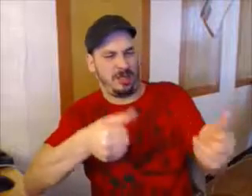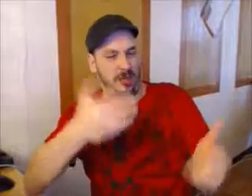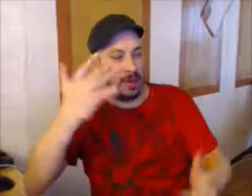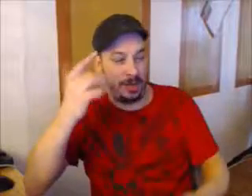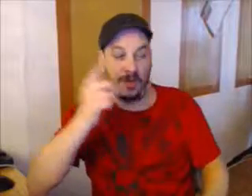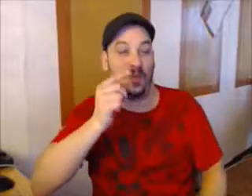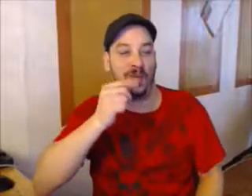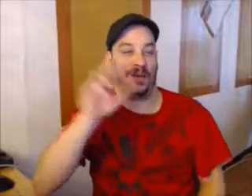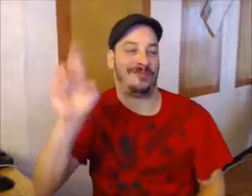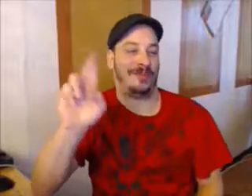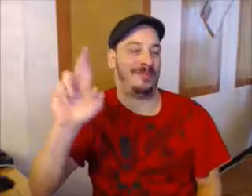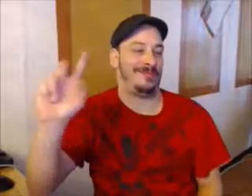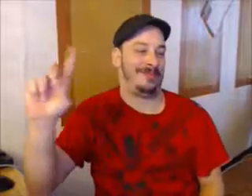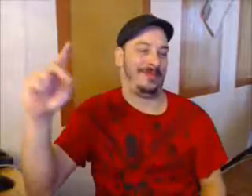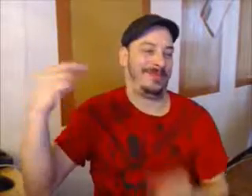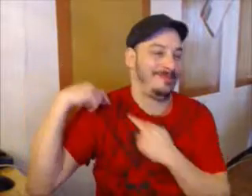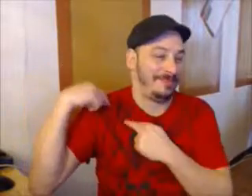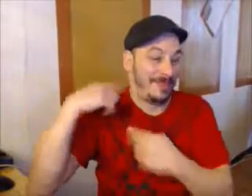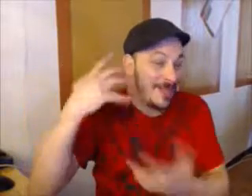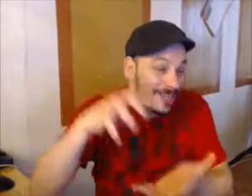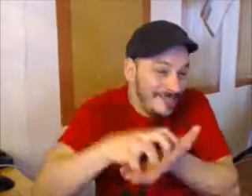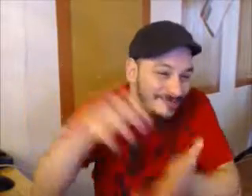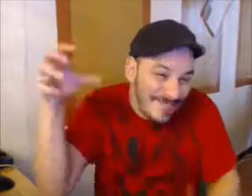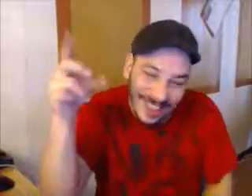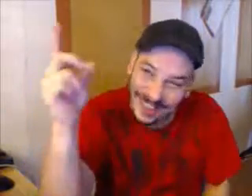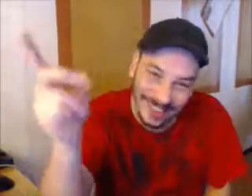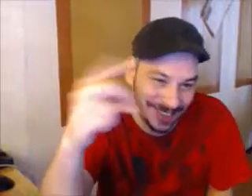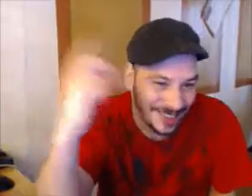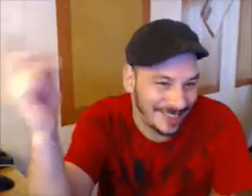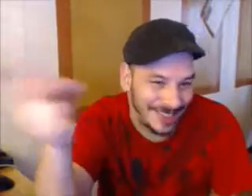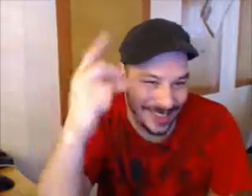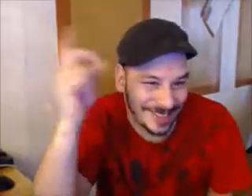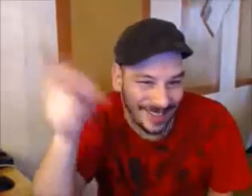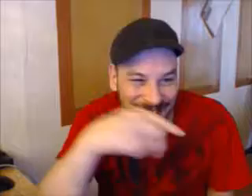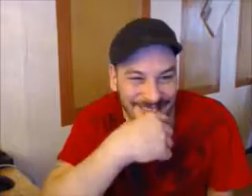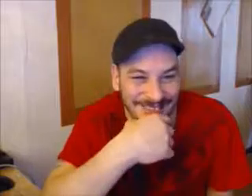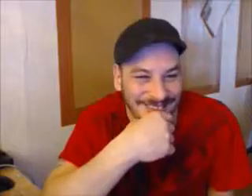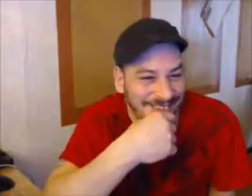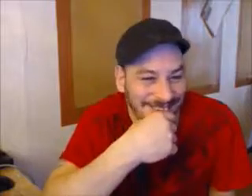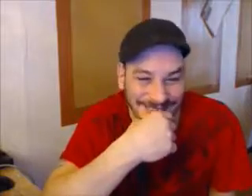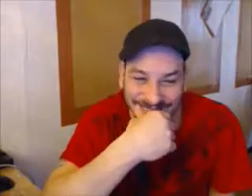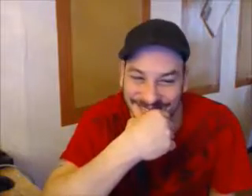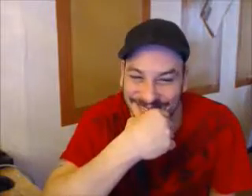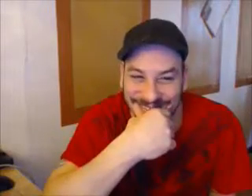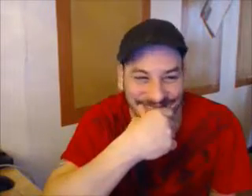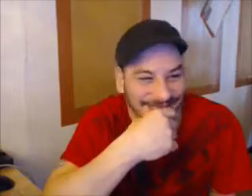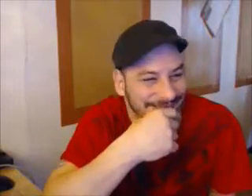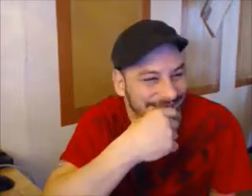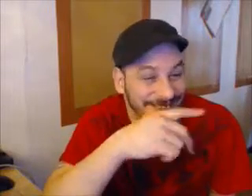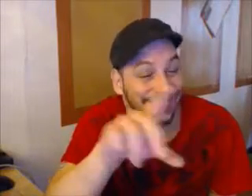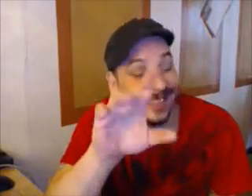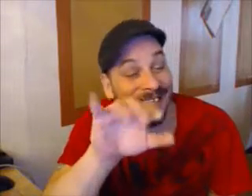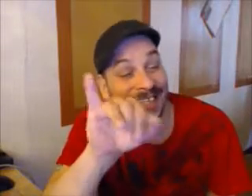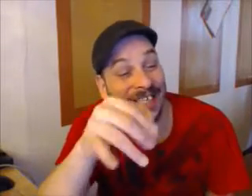painful breasts, problems breathing during sleep, and blood clots in the legs. Tell your doctor about your medical conditions and medications, especially